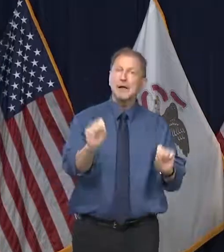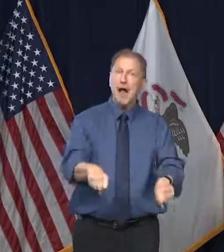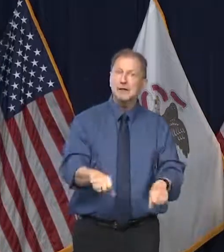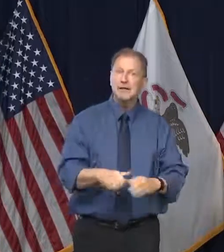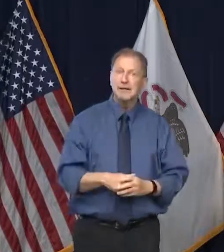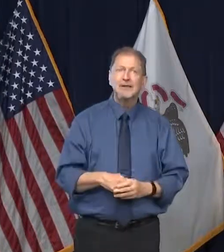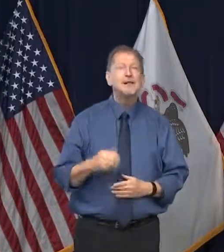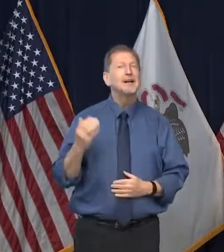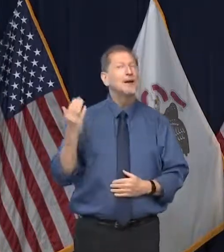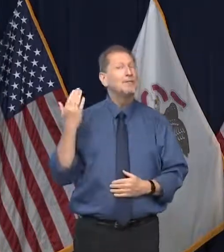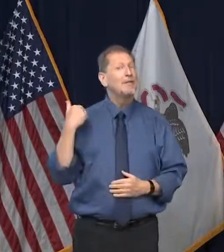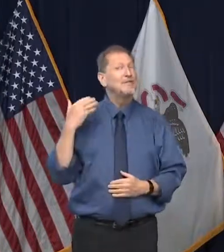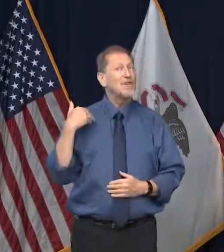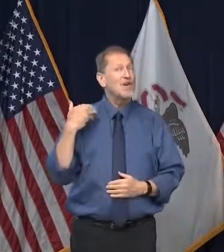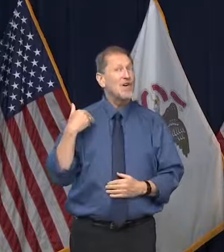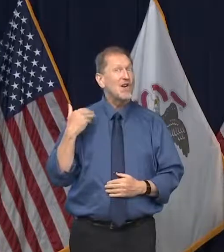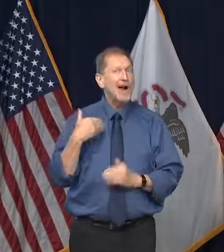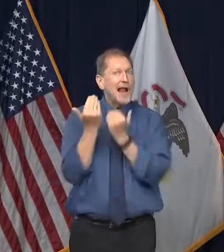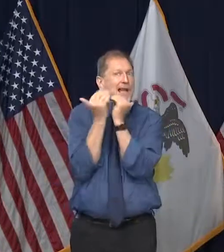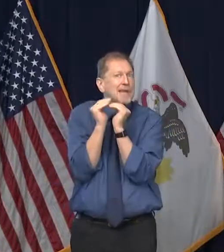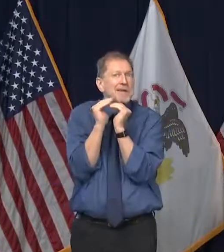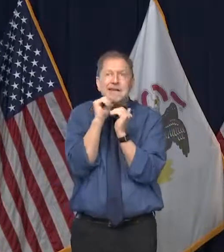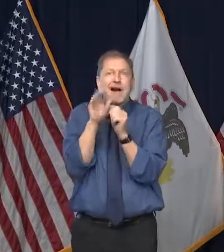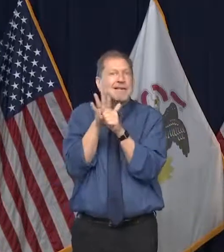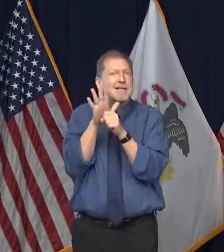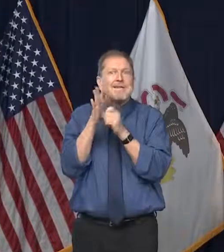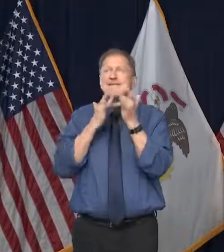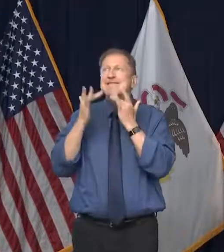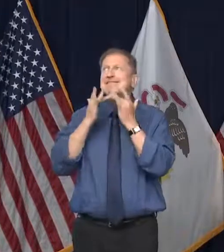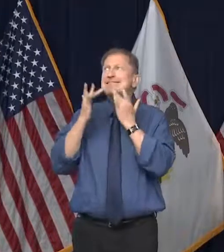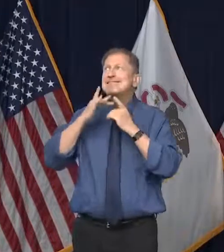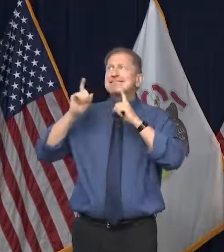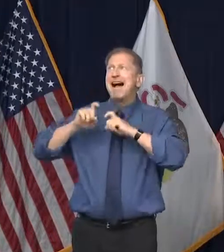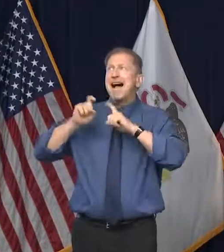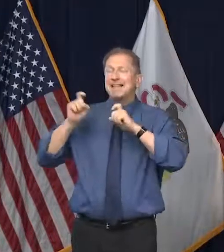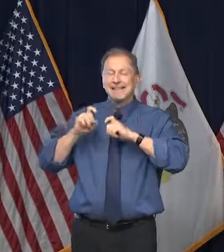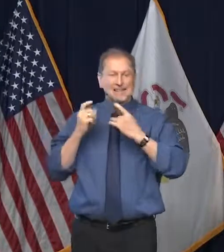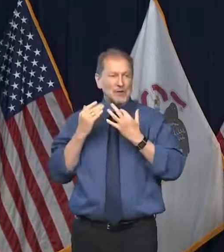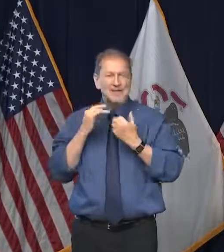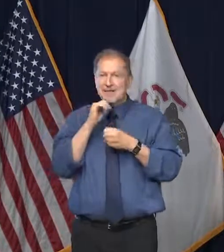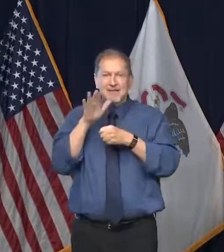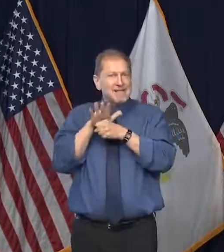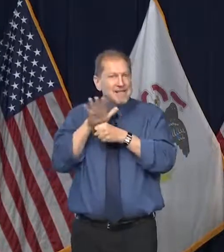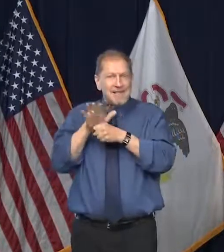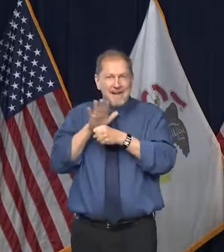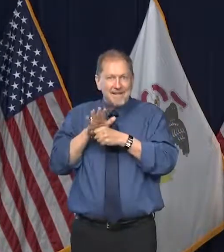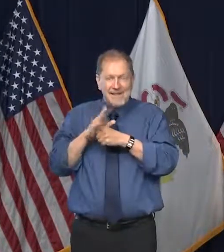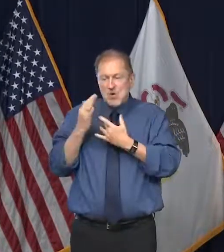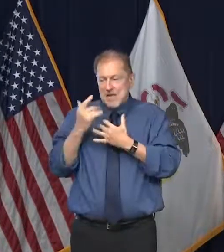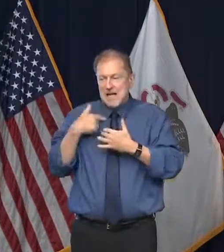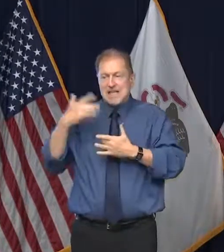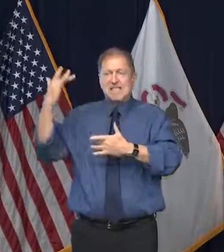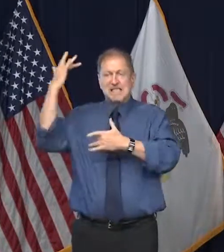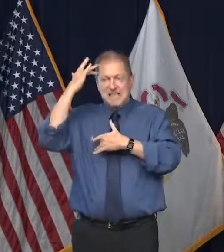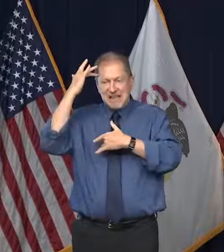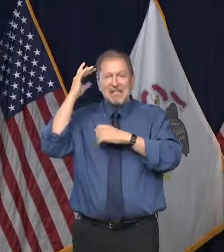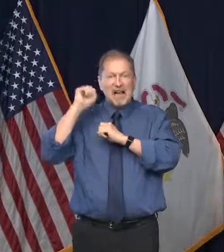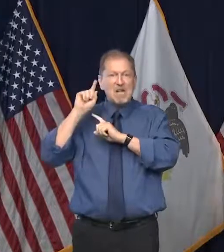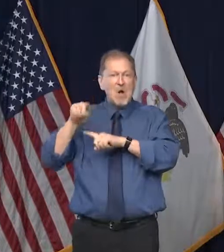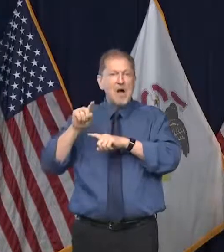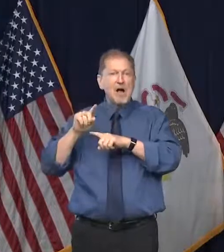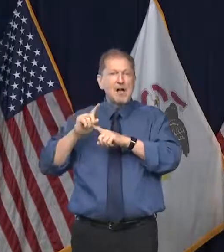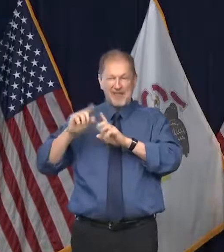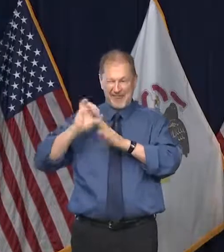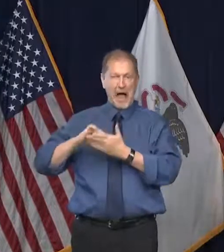to tell people, like, please don't get a test until you have symptoms, because there just weren't enough tests, right? That was very early in the